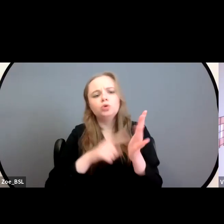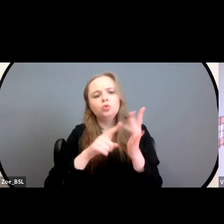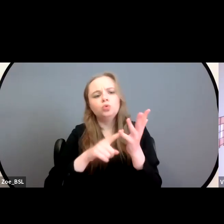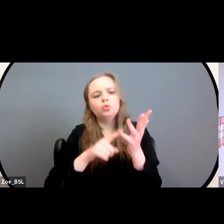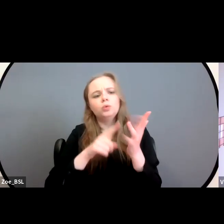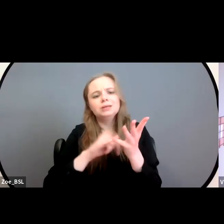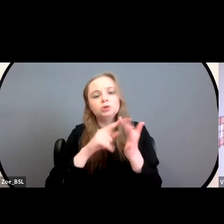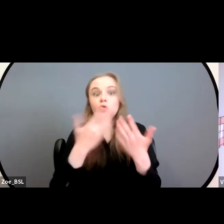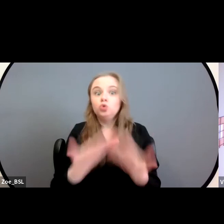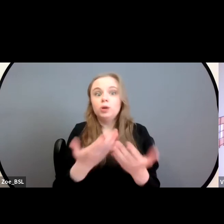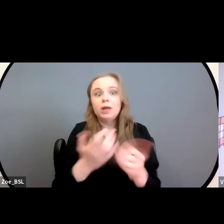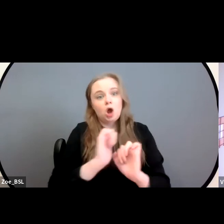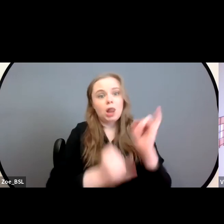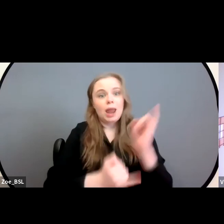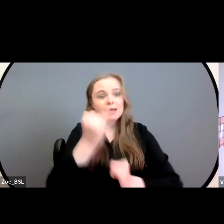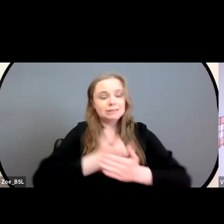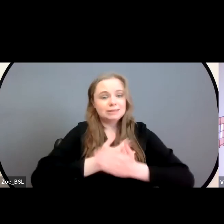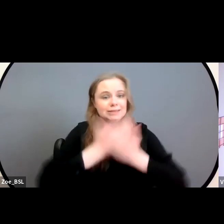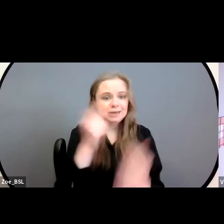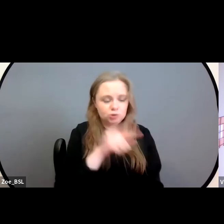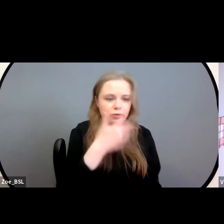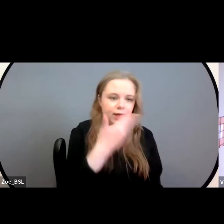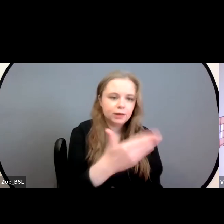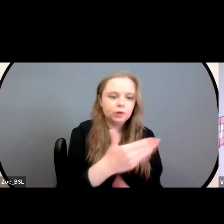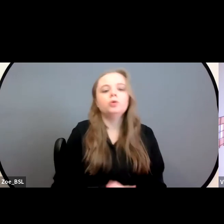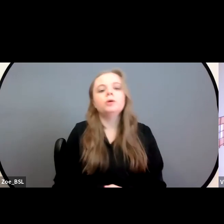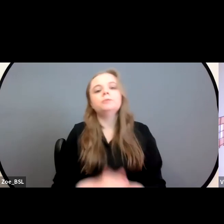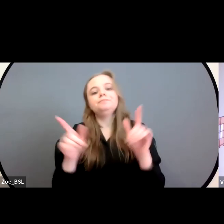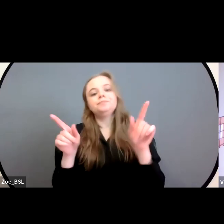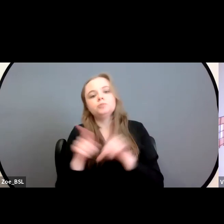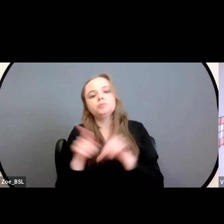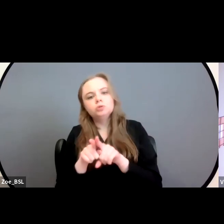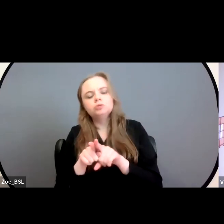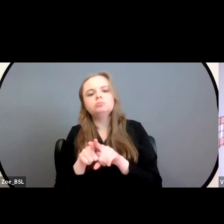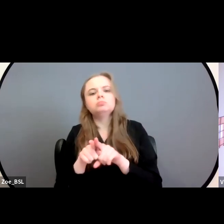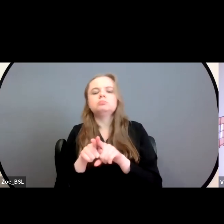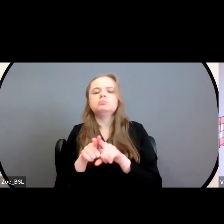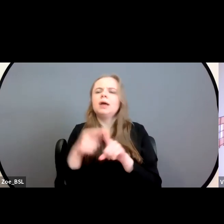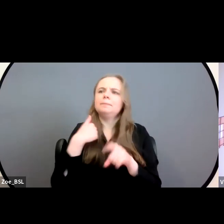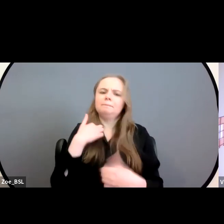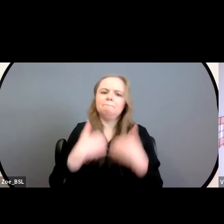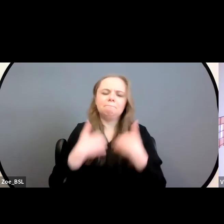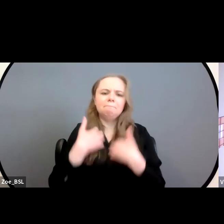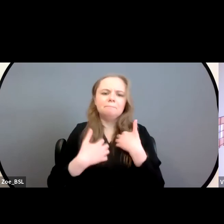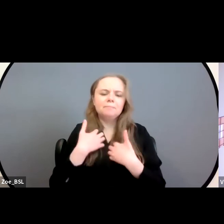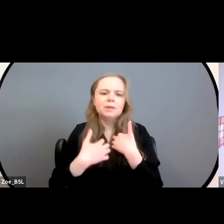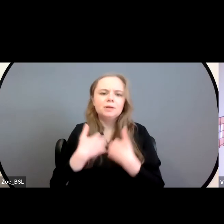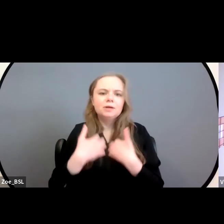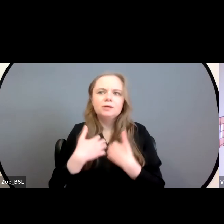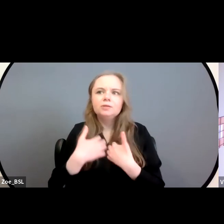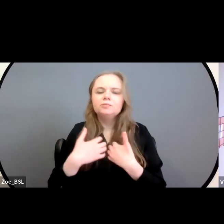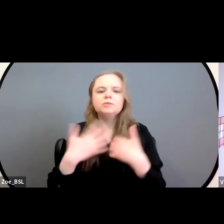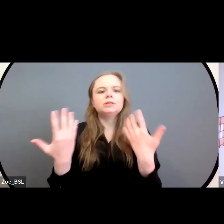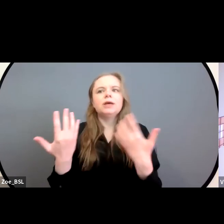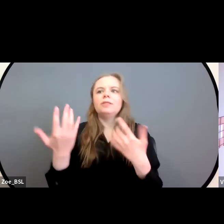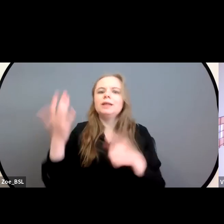us for a while. Thank you. And I suppose I'm just really interested in the national,